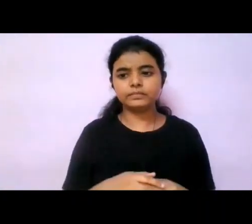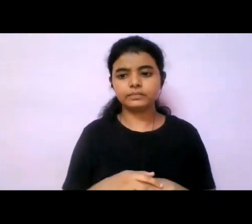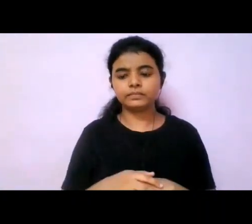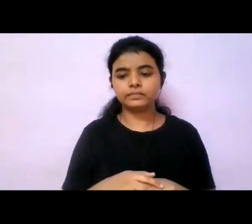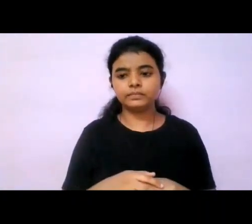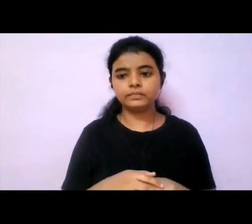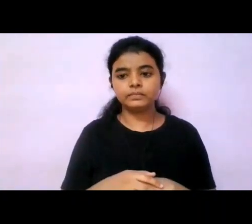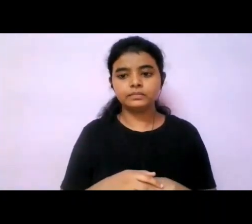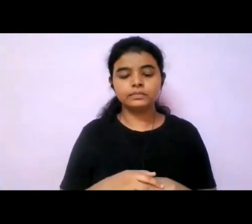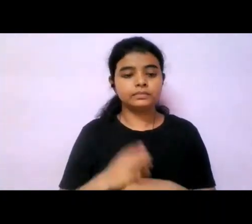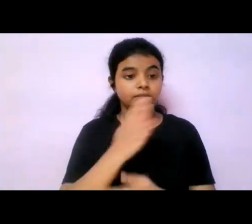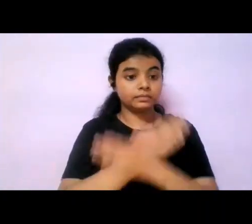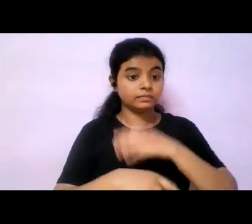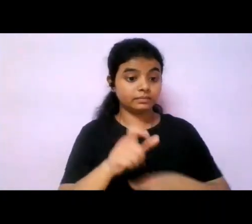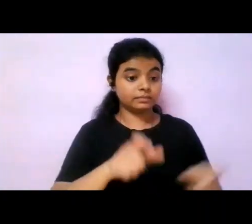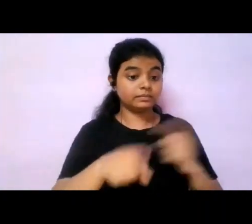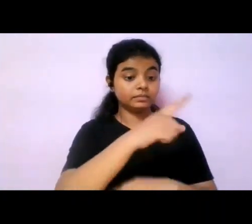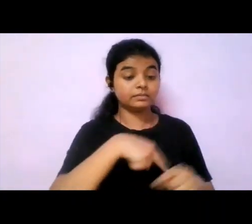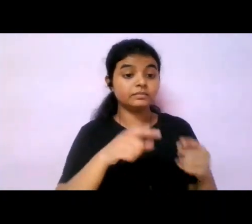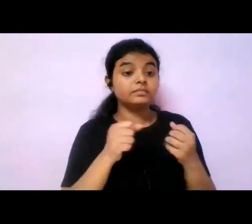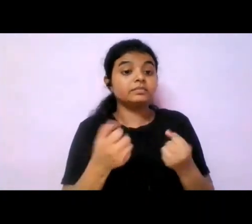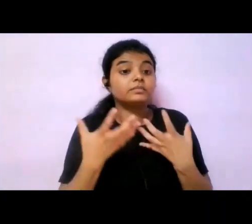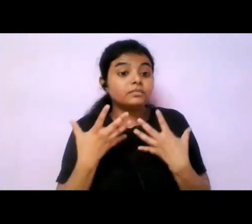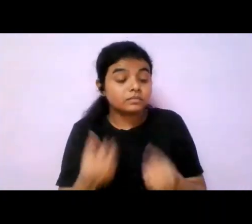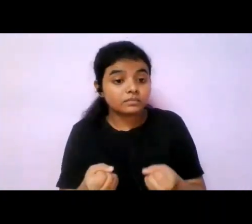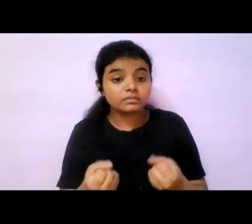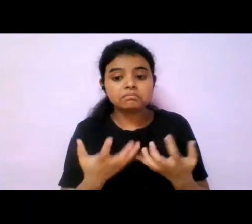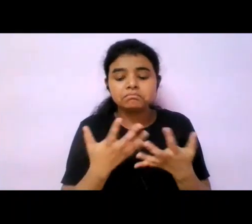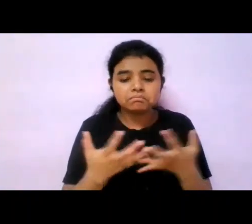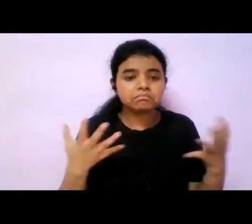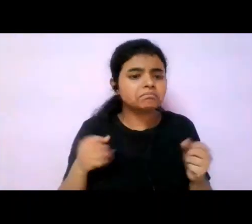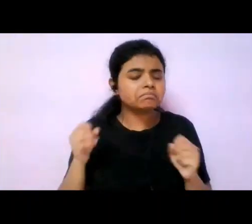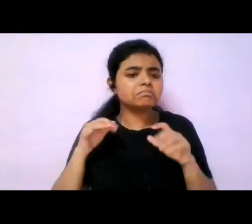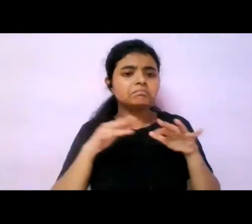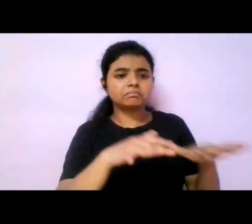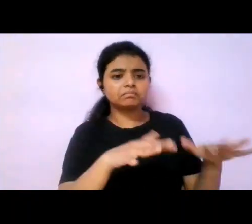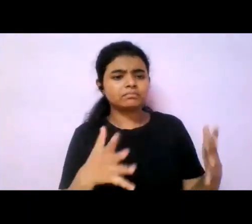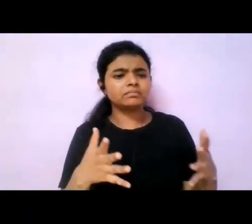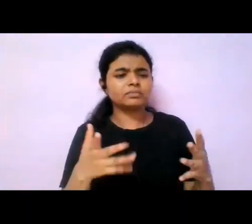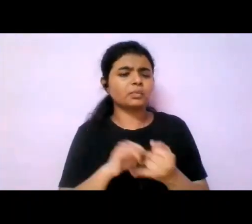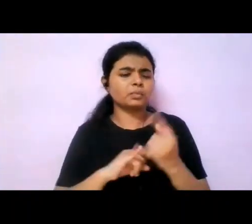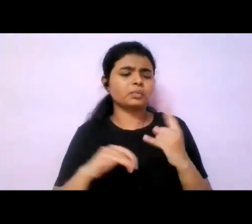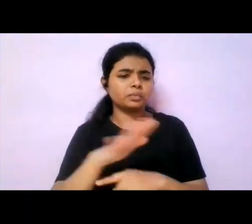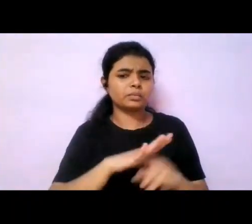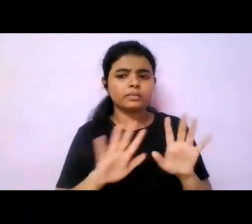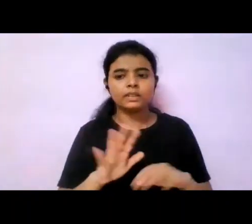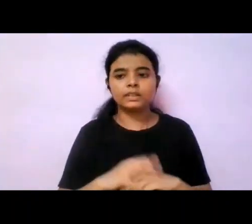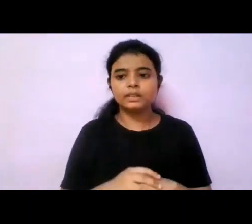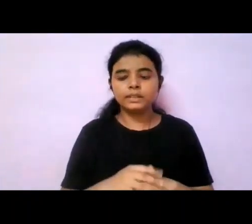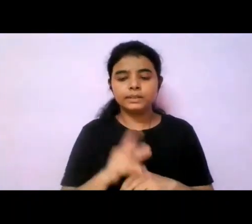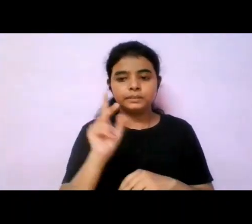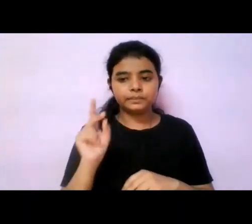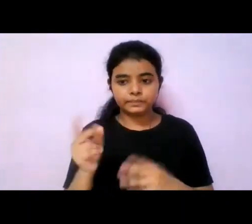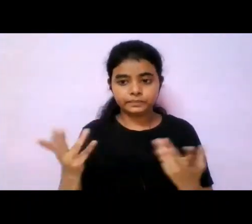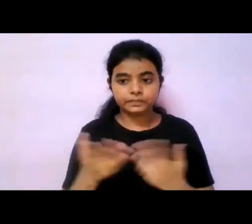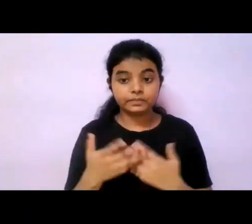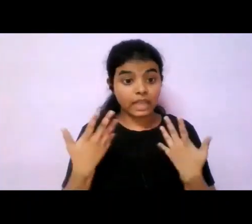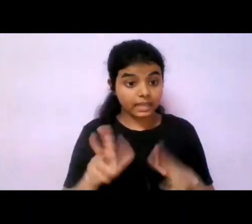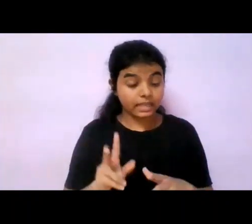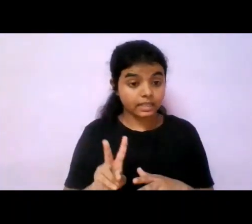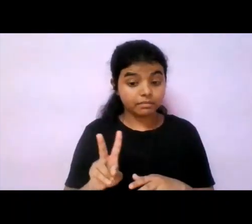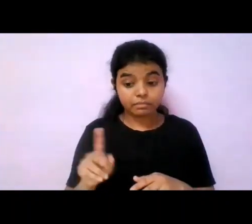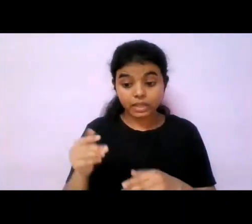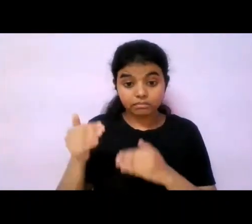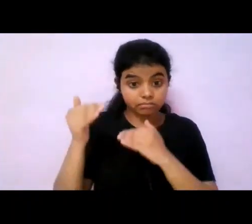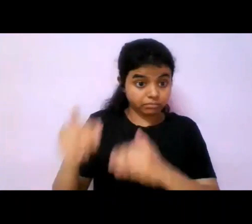of desire that circulate in society? The second question is there validity in the statement that